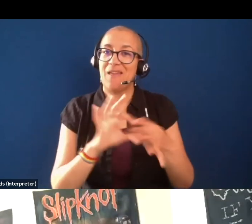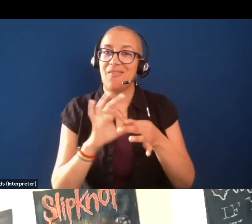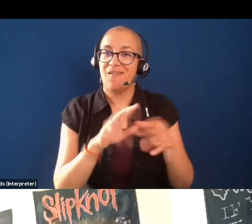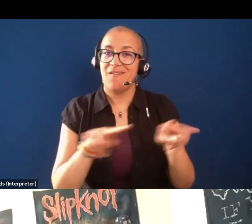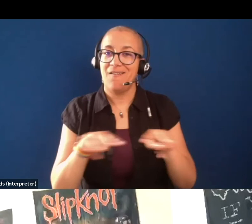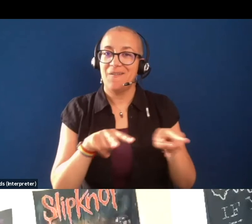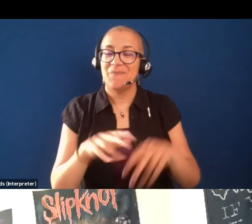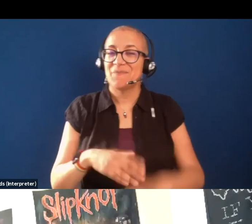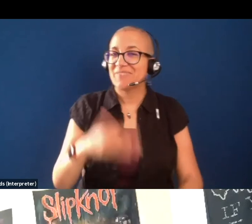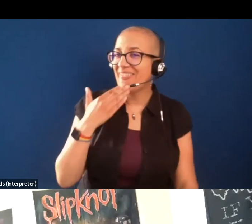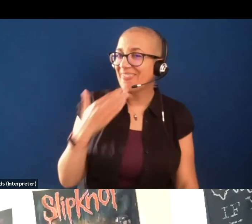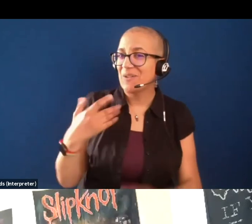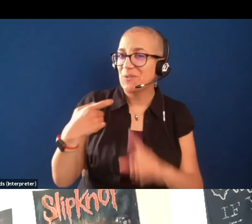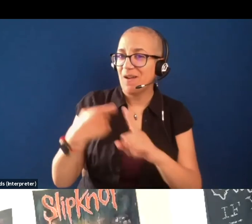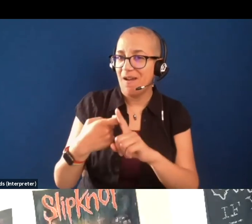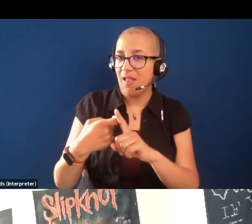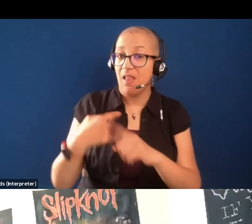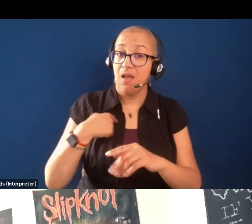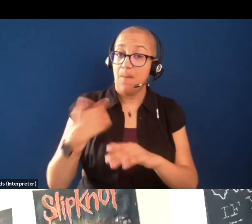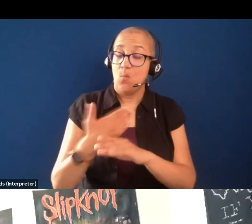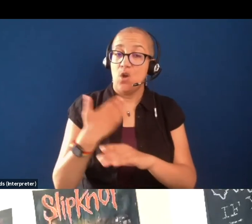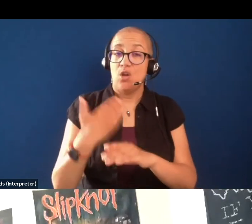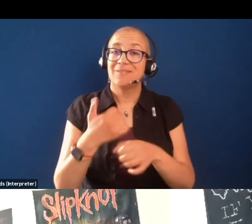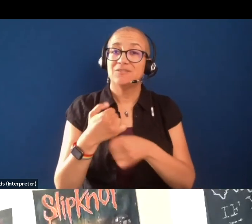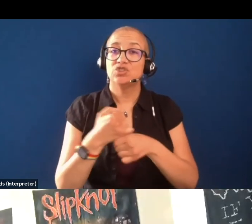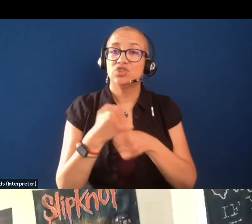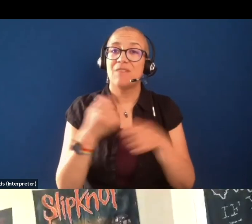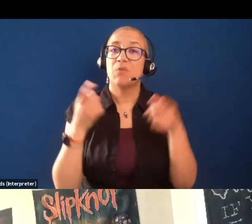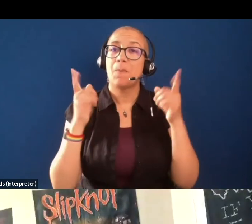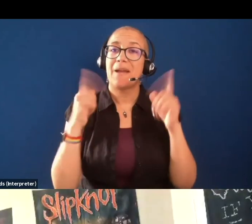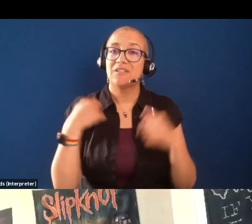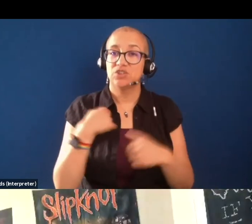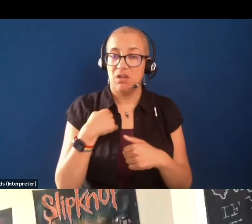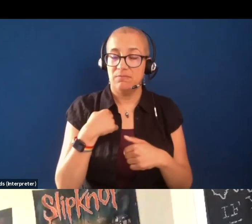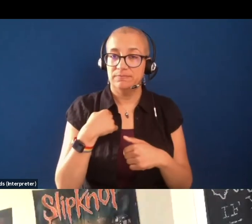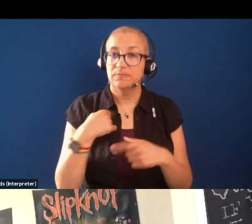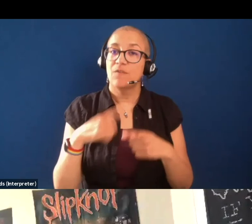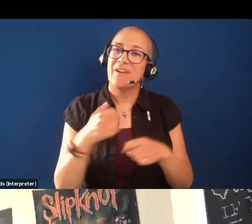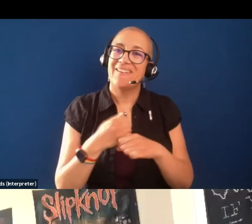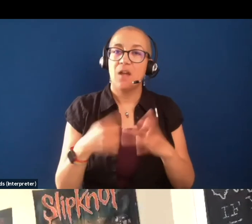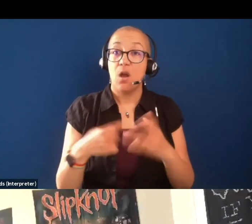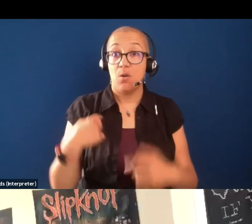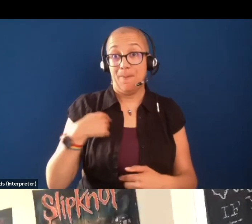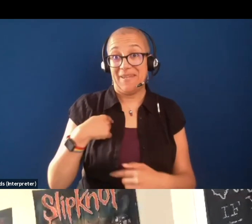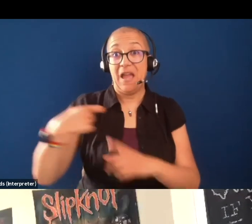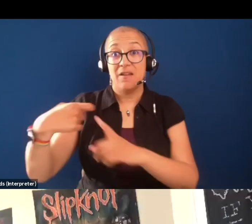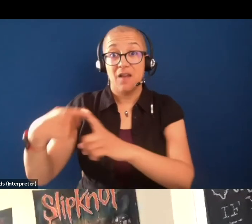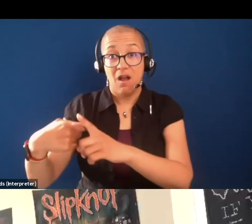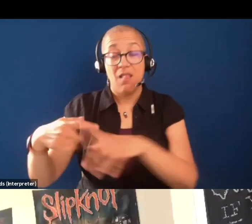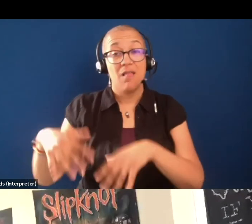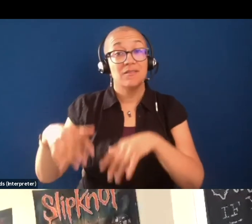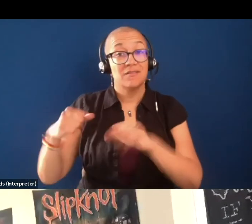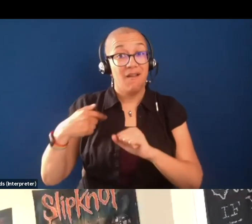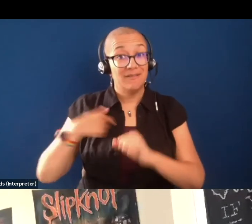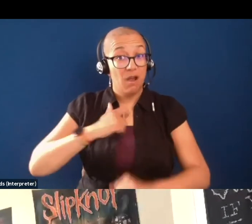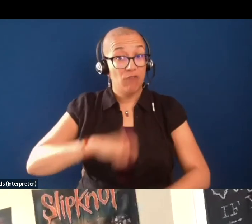Thanks, Kyle. I'm working as a general manager for Ego, and Kyle and I began our roles during